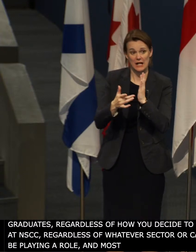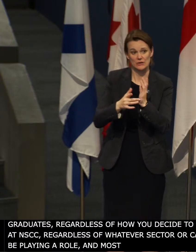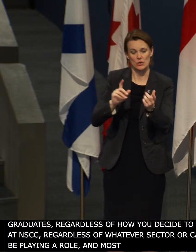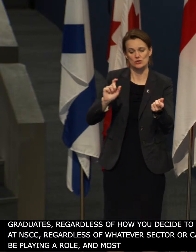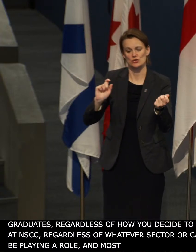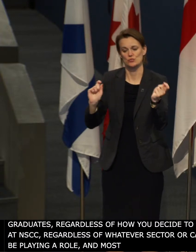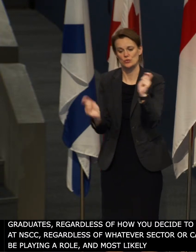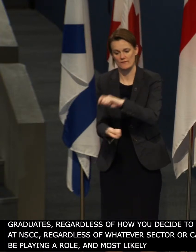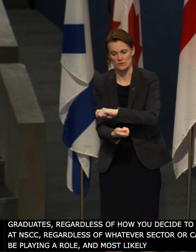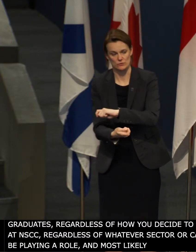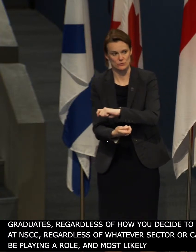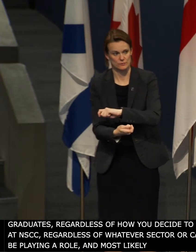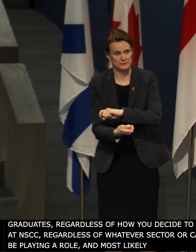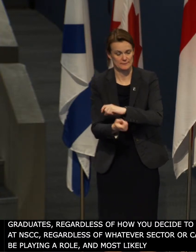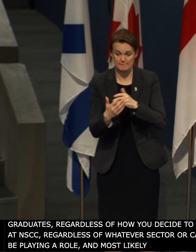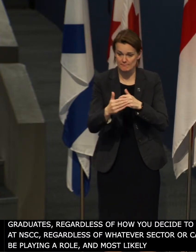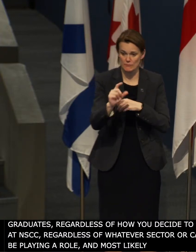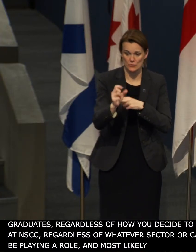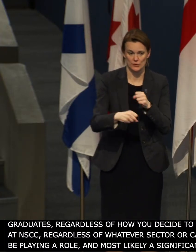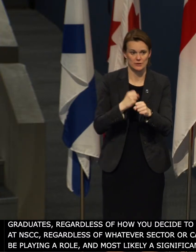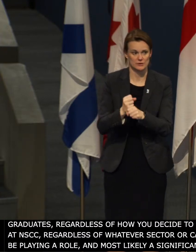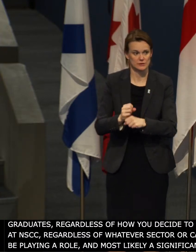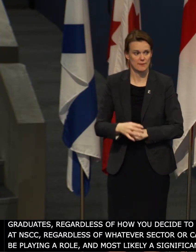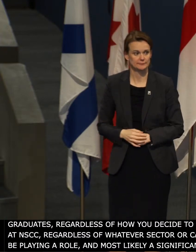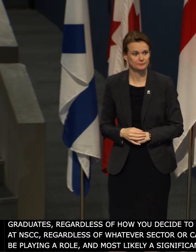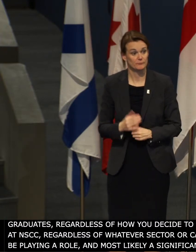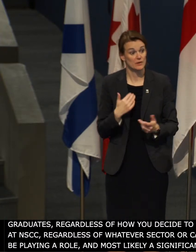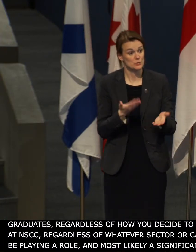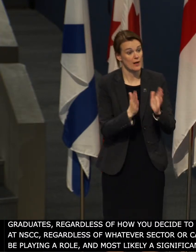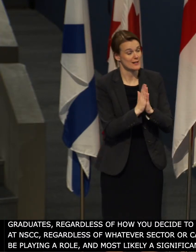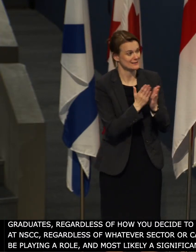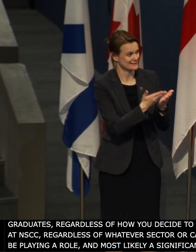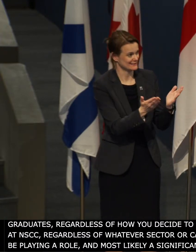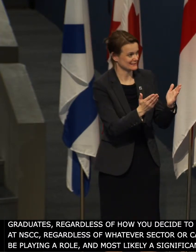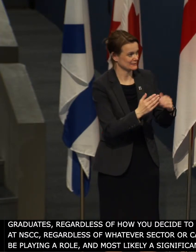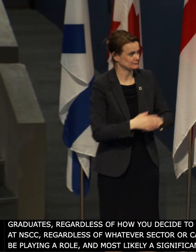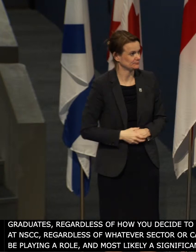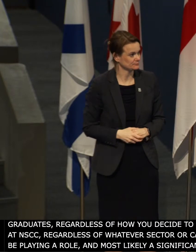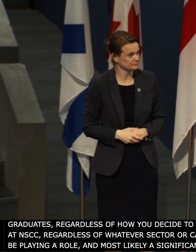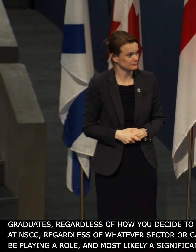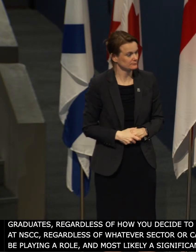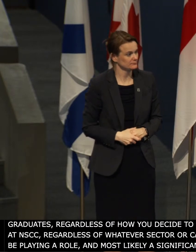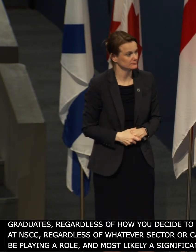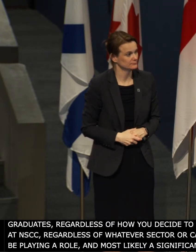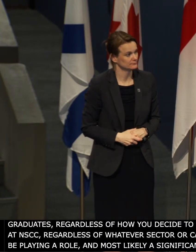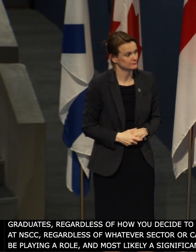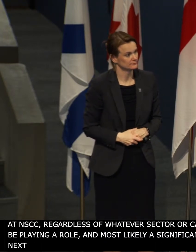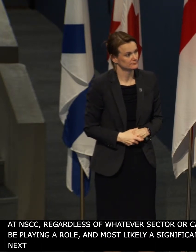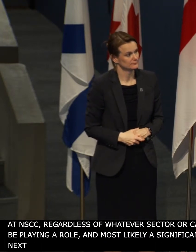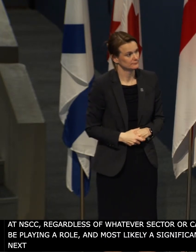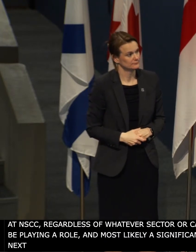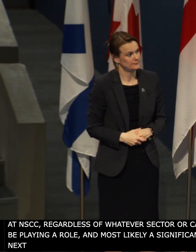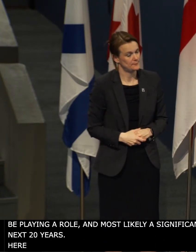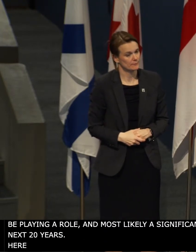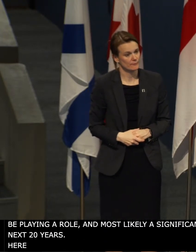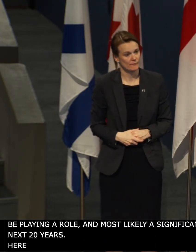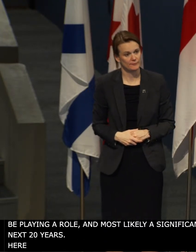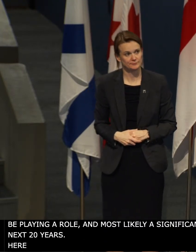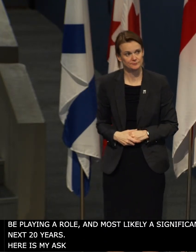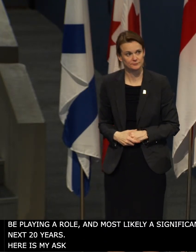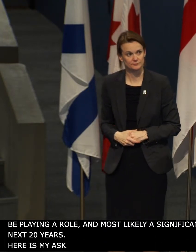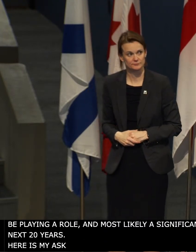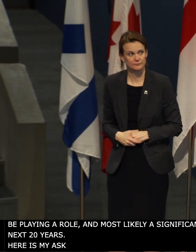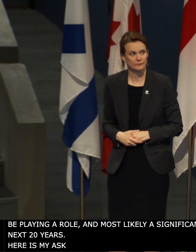us in the next 20 years. So here's my ask of you, to the graduates of 2023. As you employ